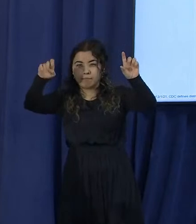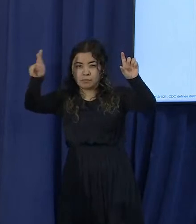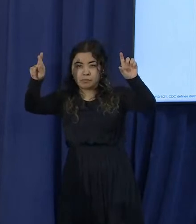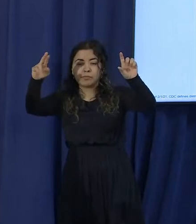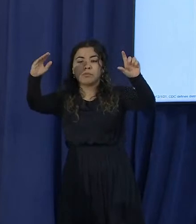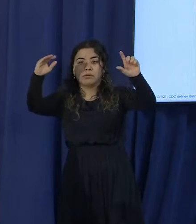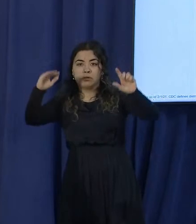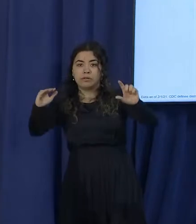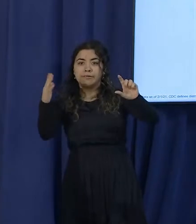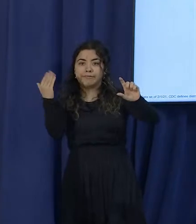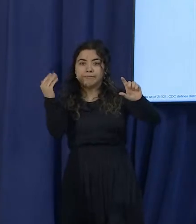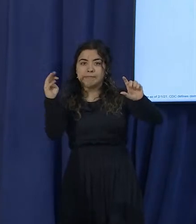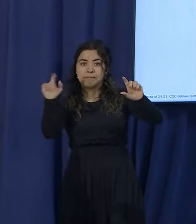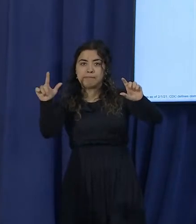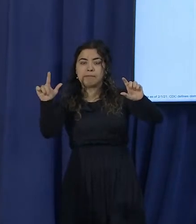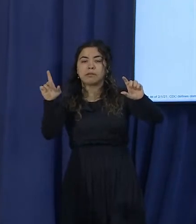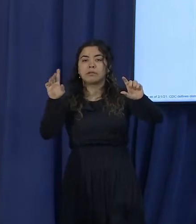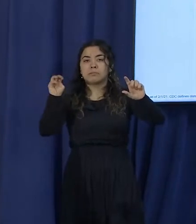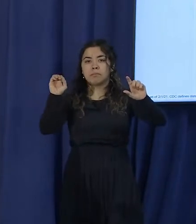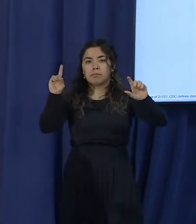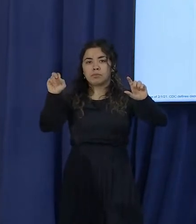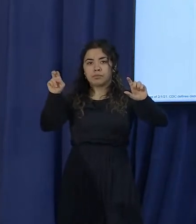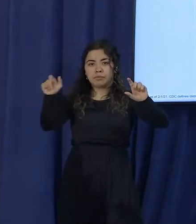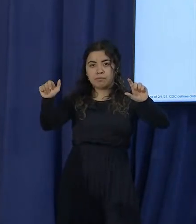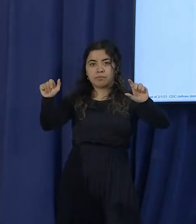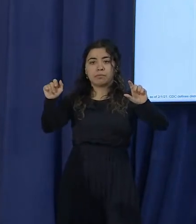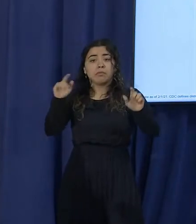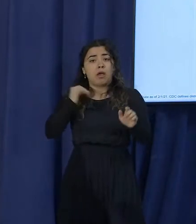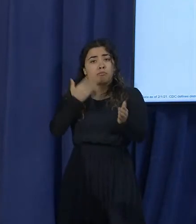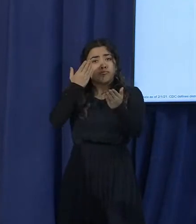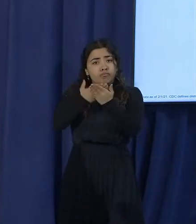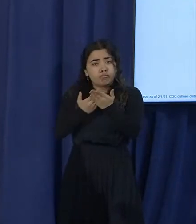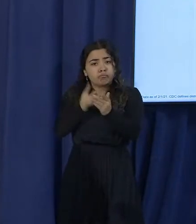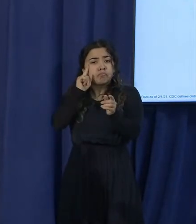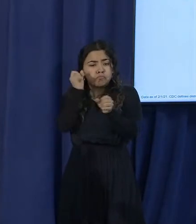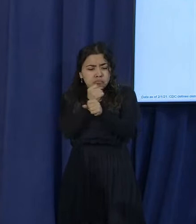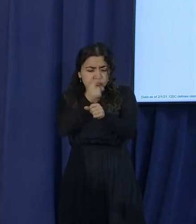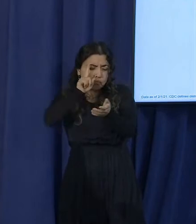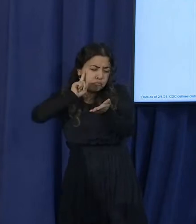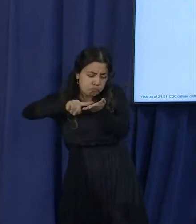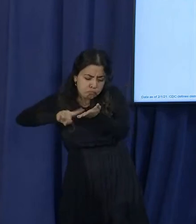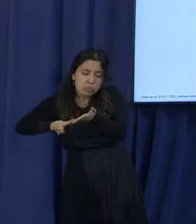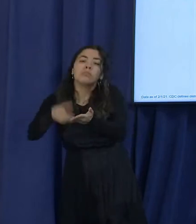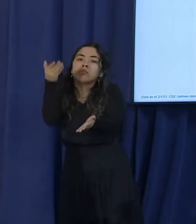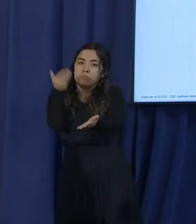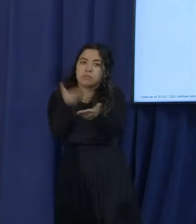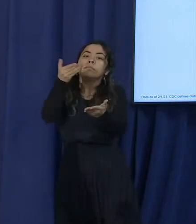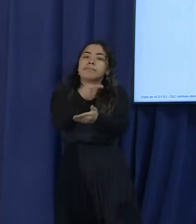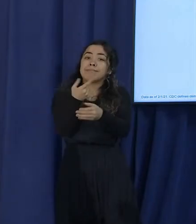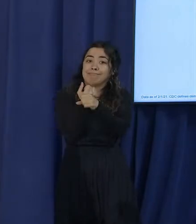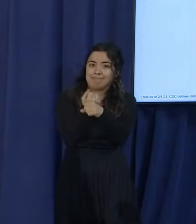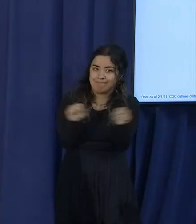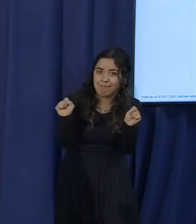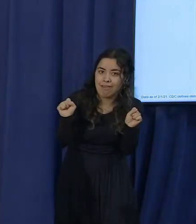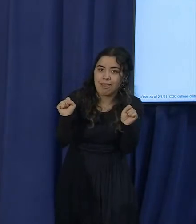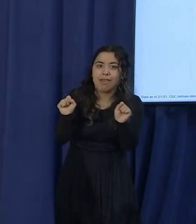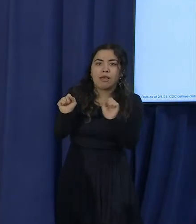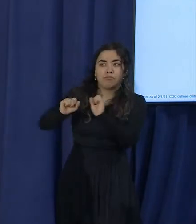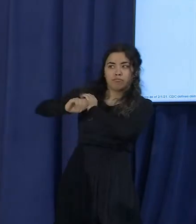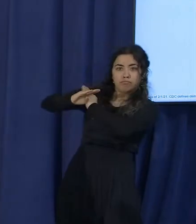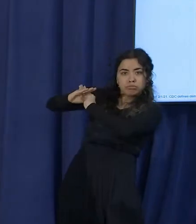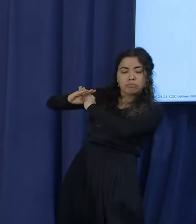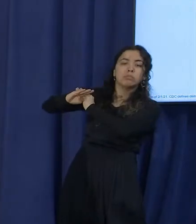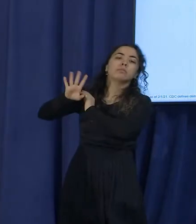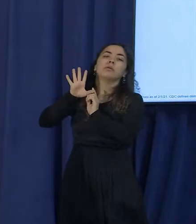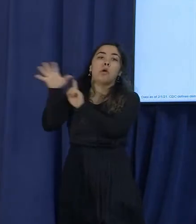We continue to have data showing that this is a safe vaccine that is effective against COVID.